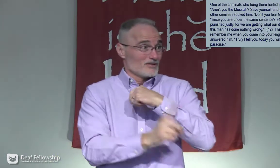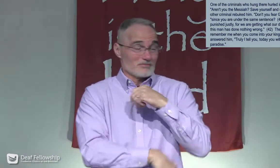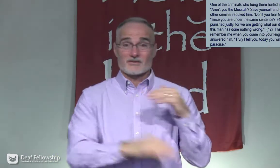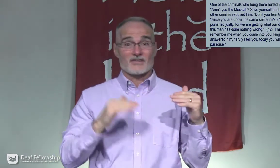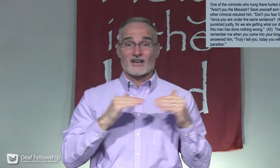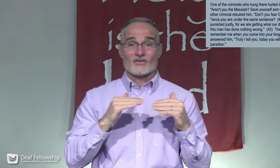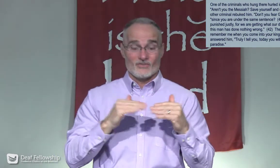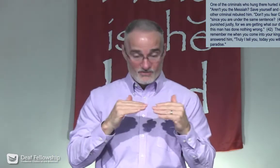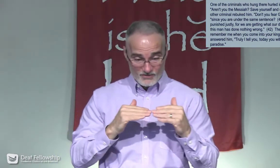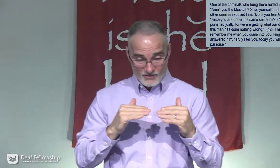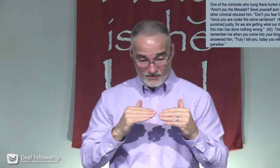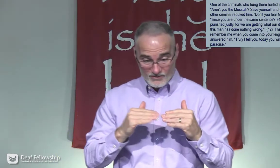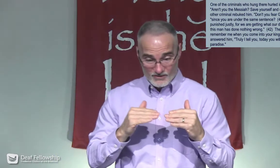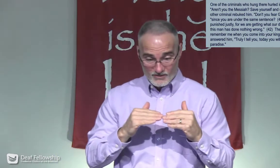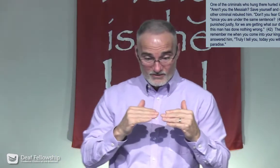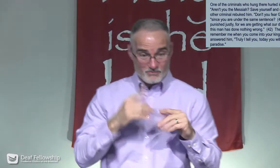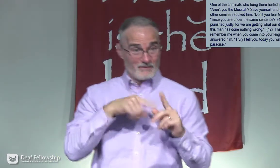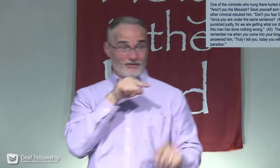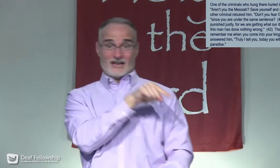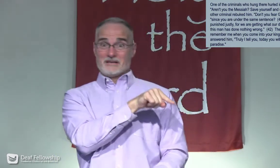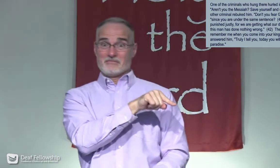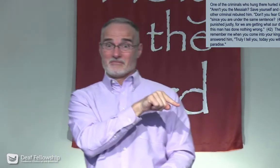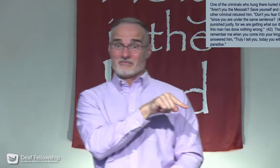We are punished justly.